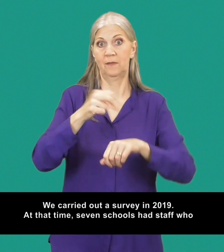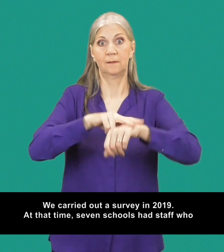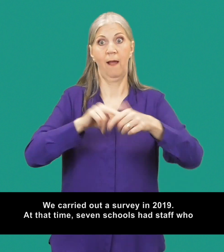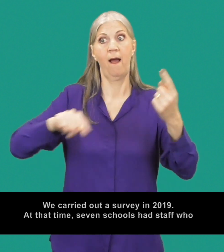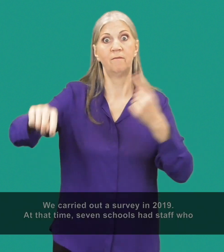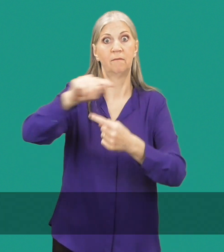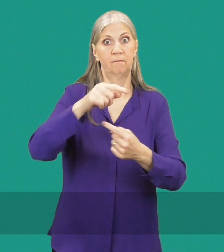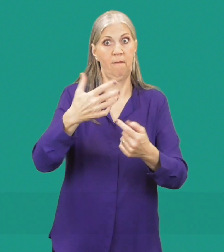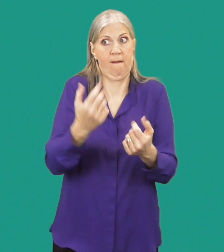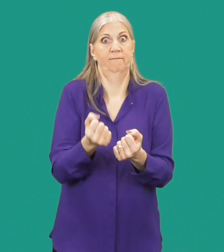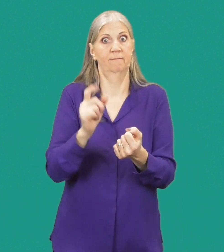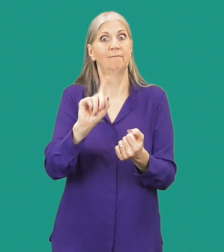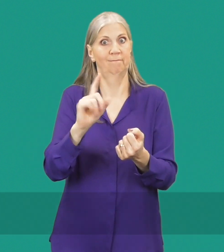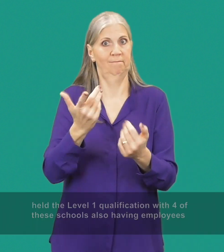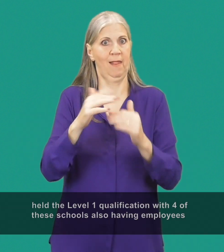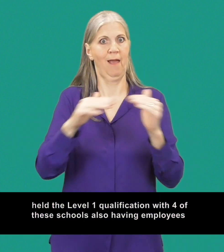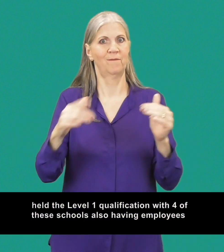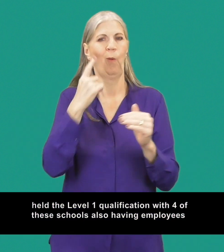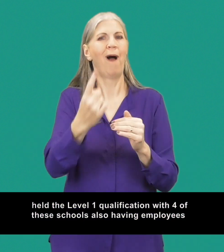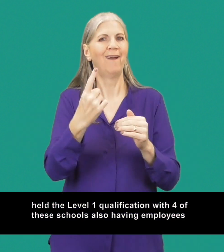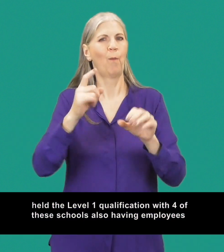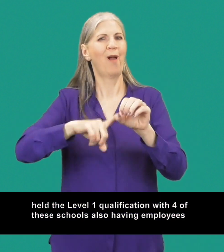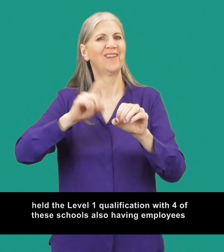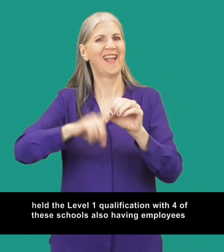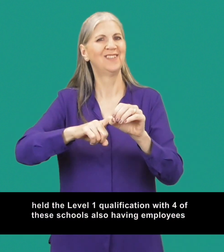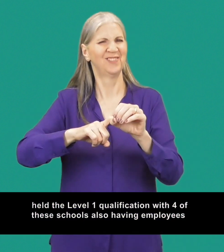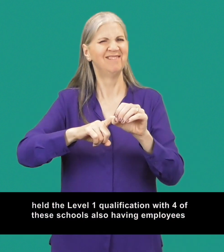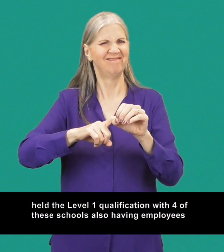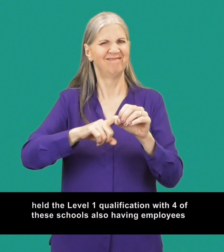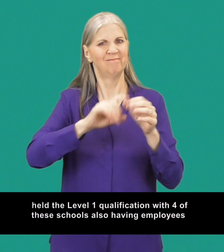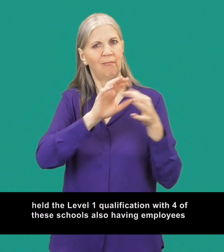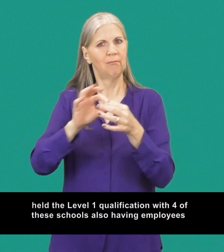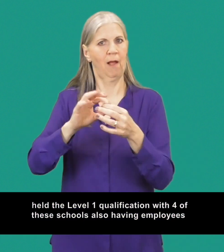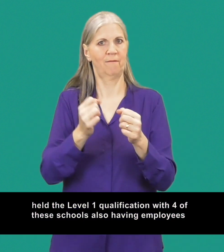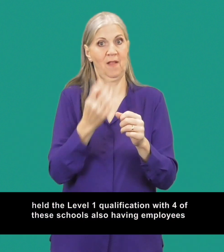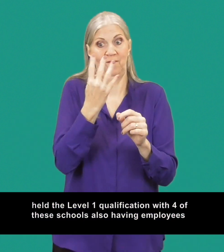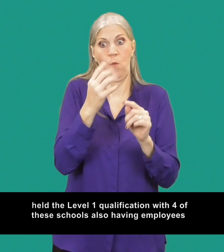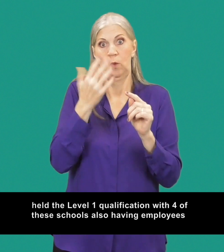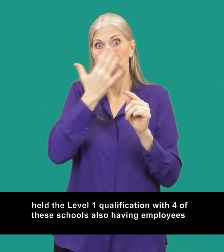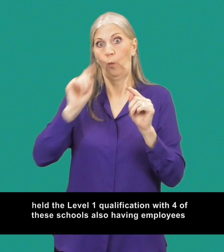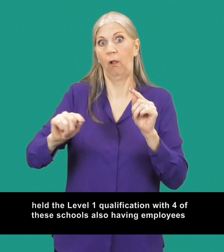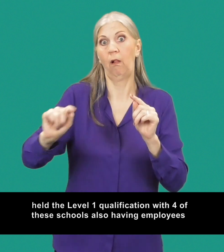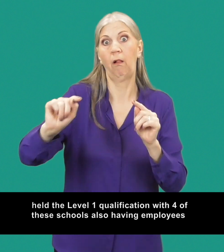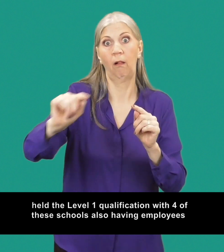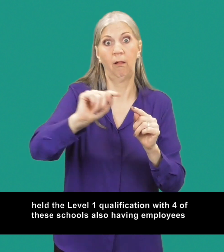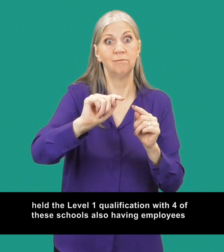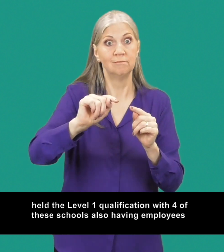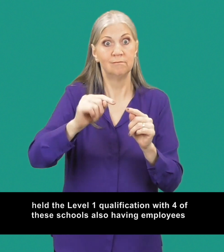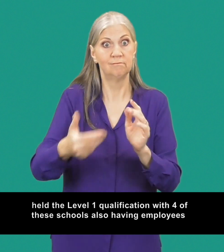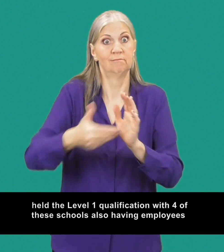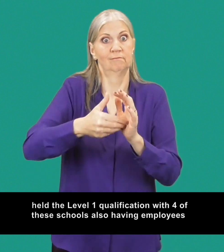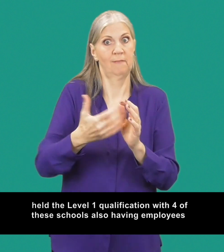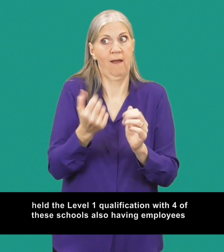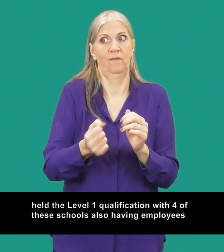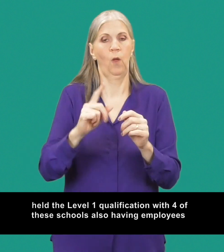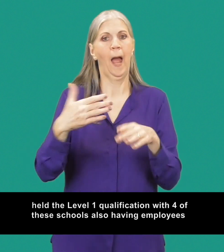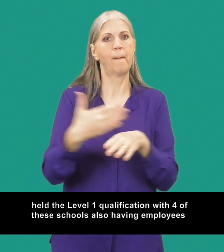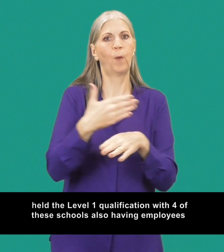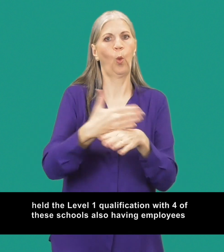1 qualification, with 4 of these schools also having employees who were qualified to